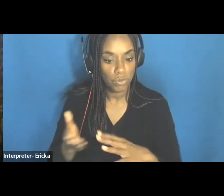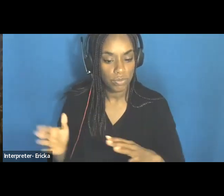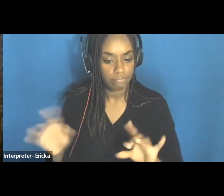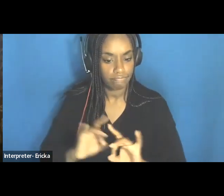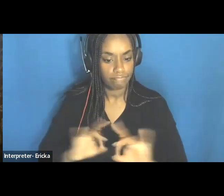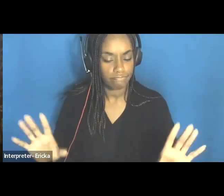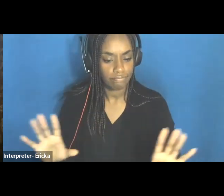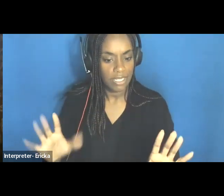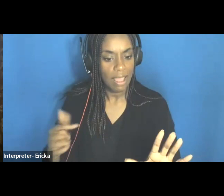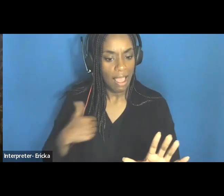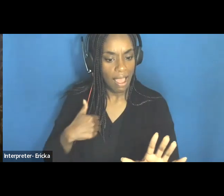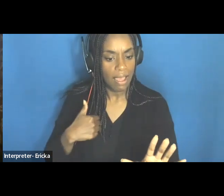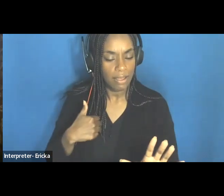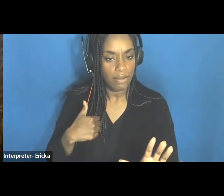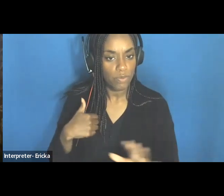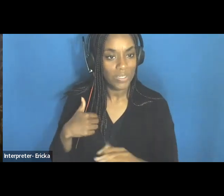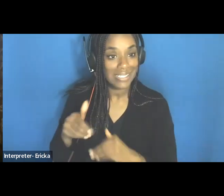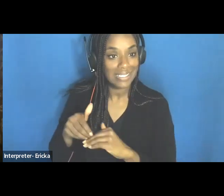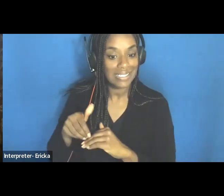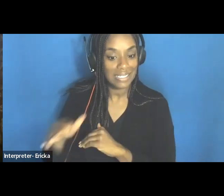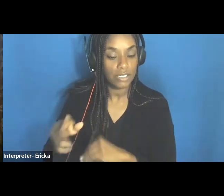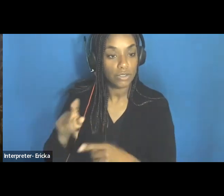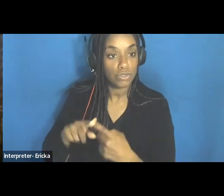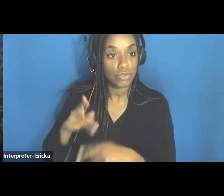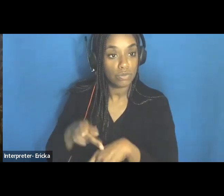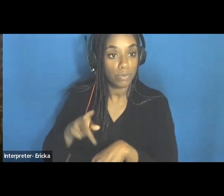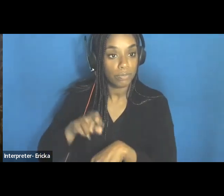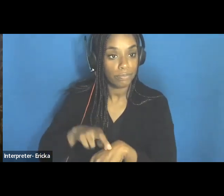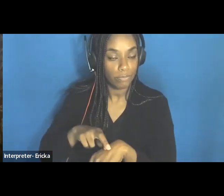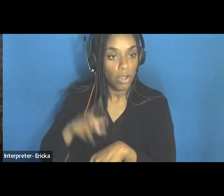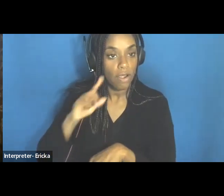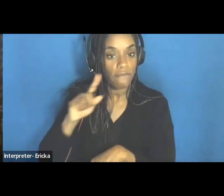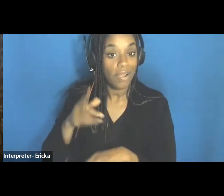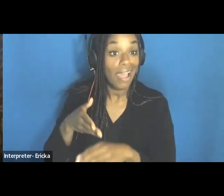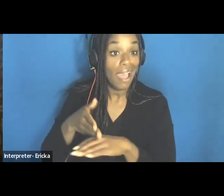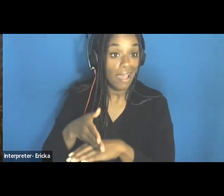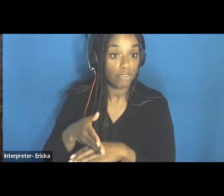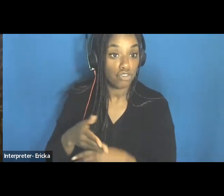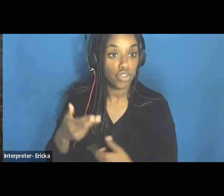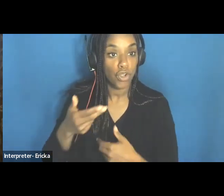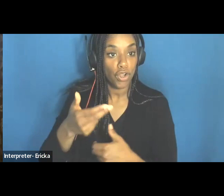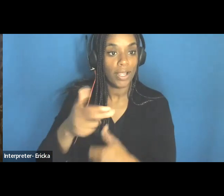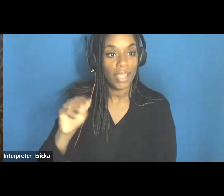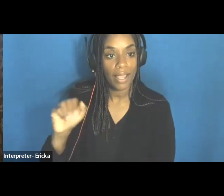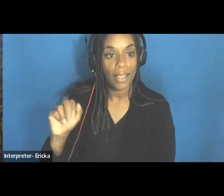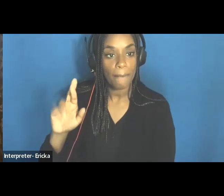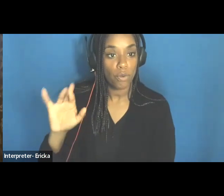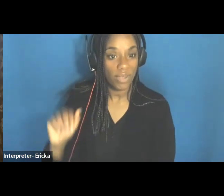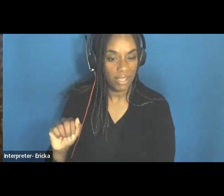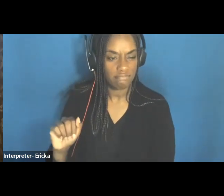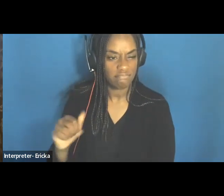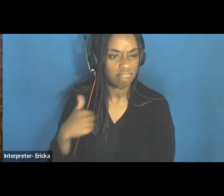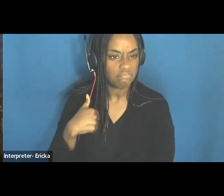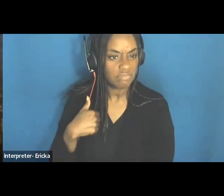team of respondents to Puerto Rico following Hurricane Maria, where, as explained, I'm originally from. And I had visited